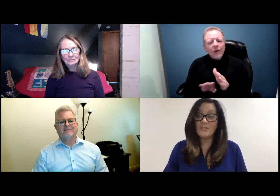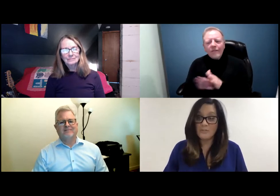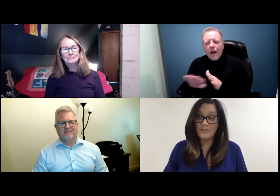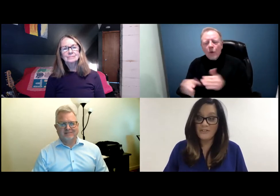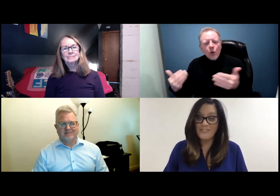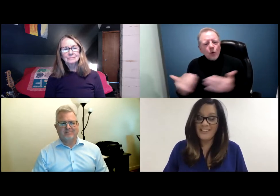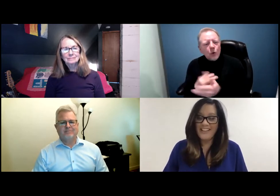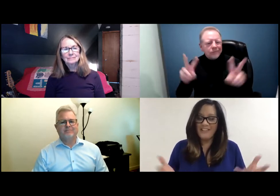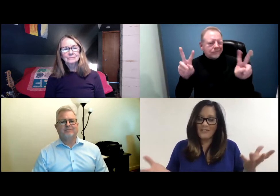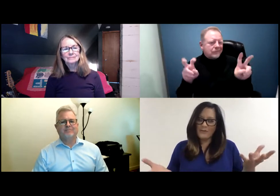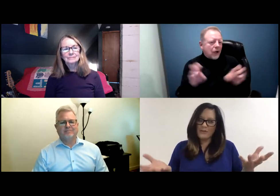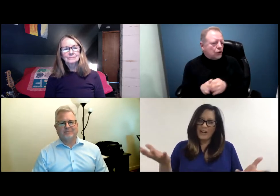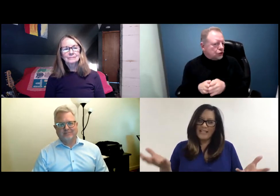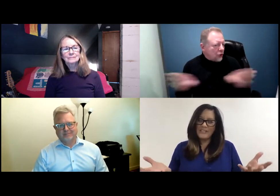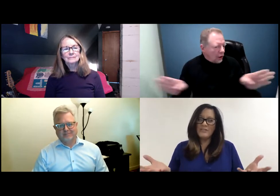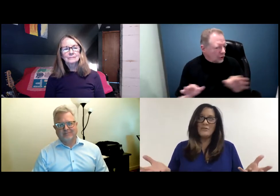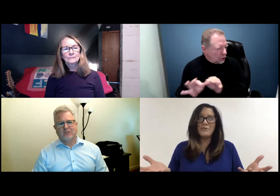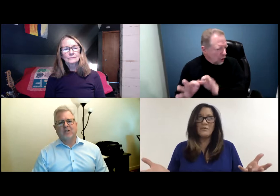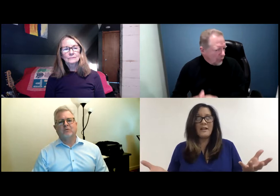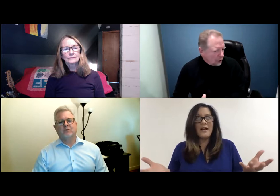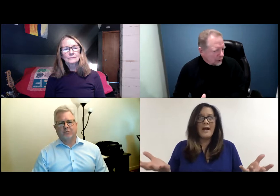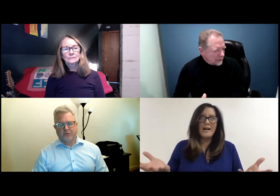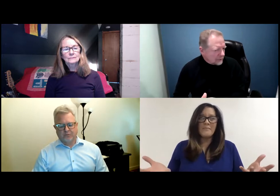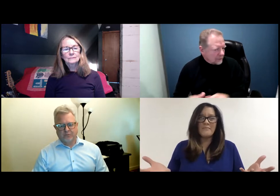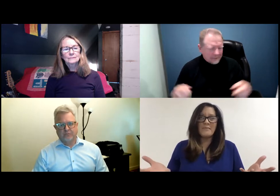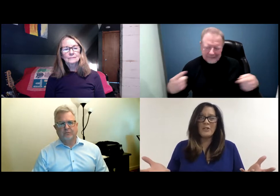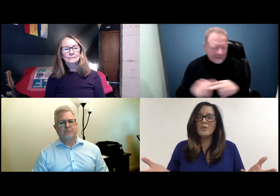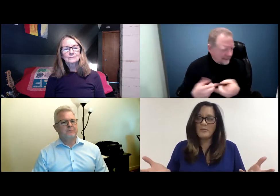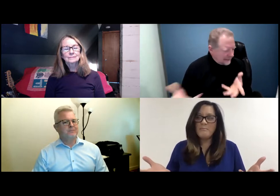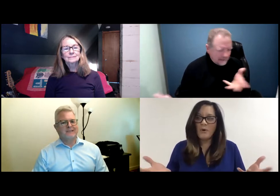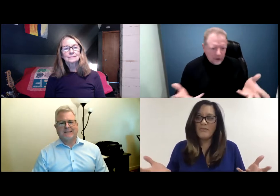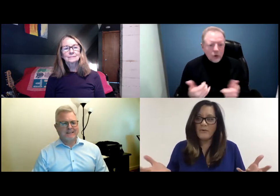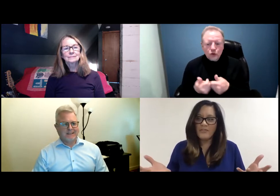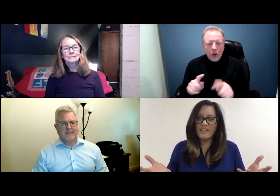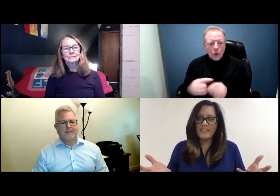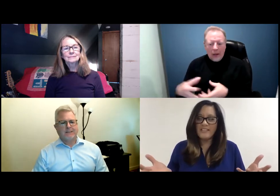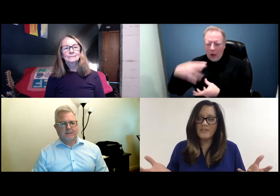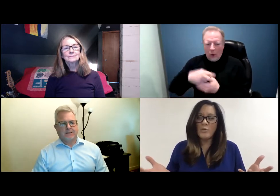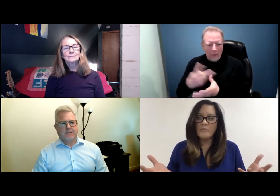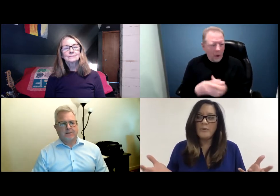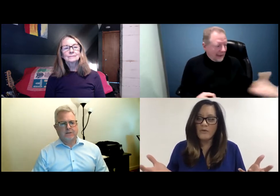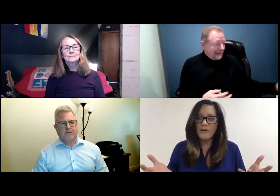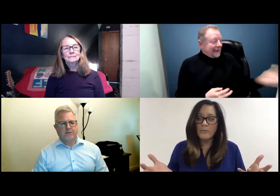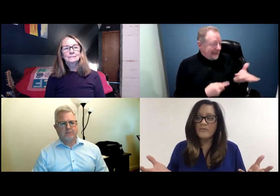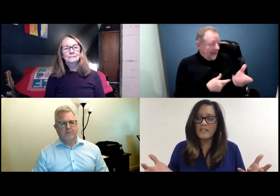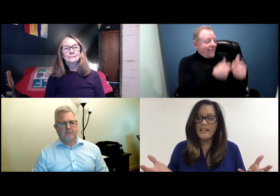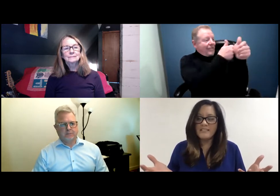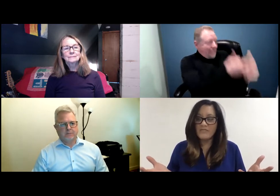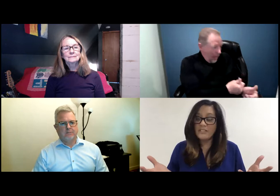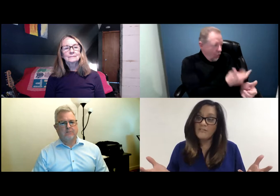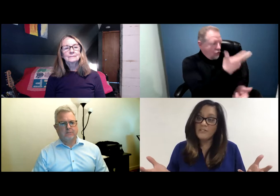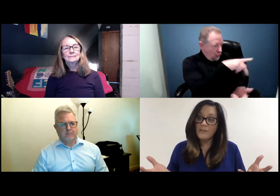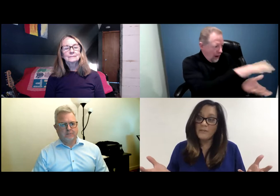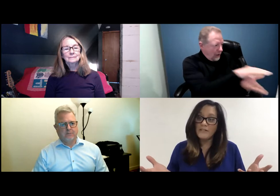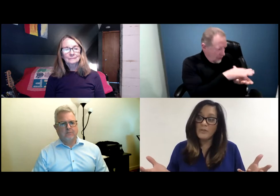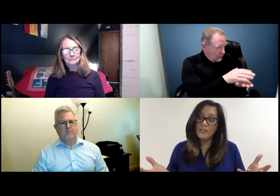generalist interpreters. And so trying to include both of those things into one program, we realized is